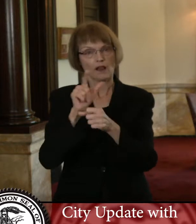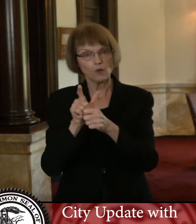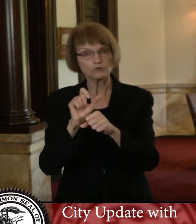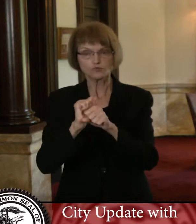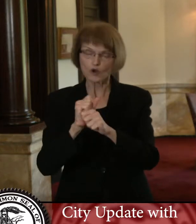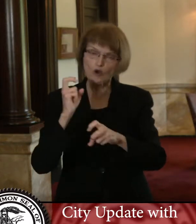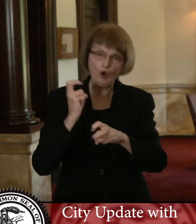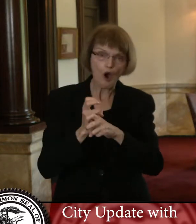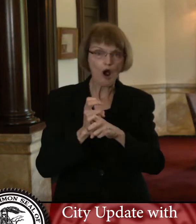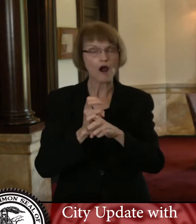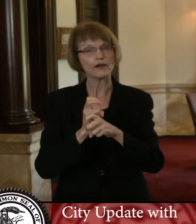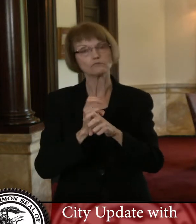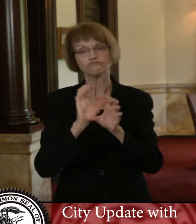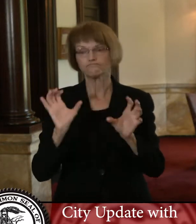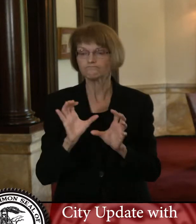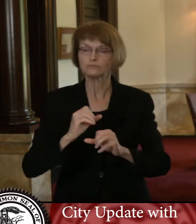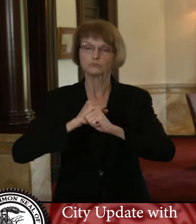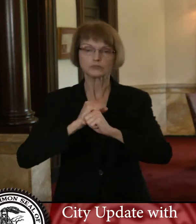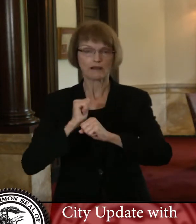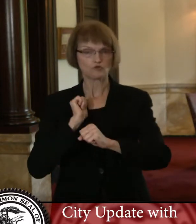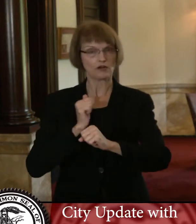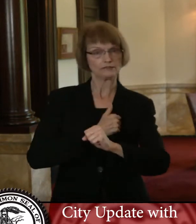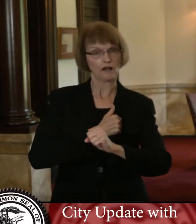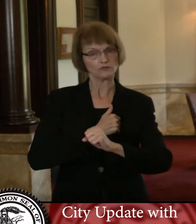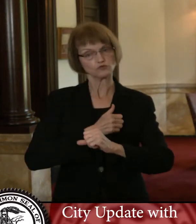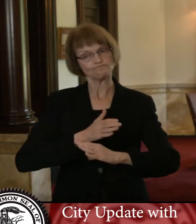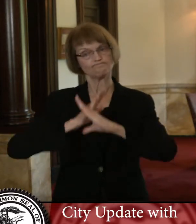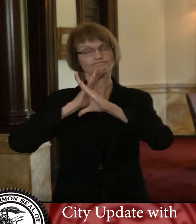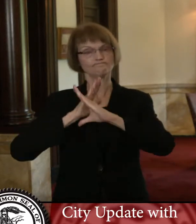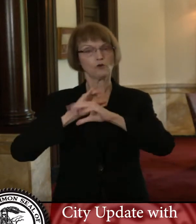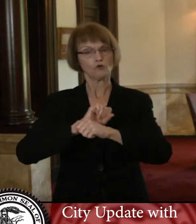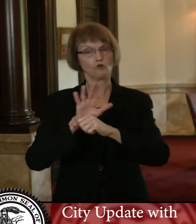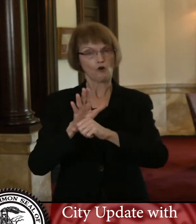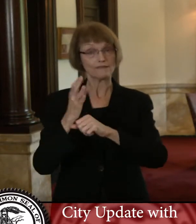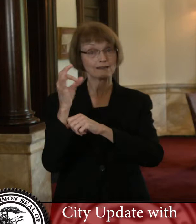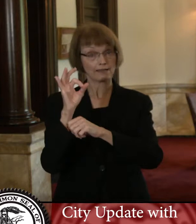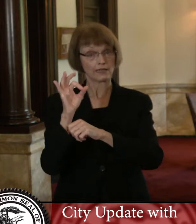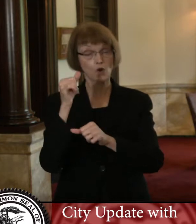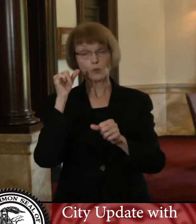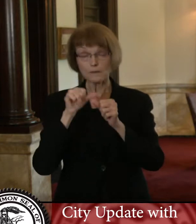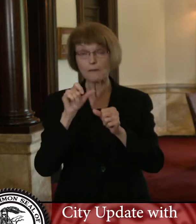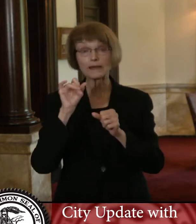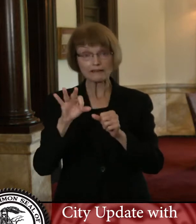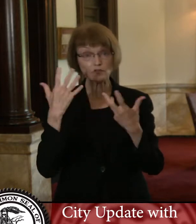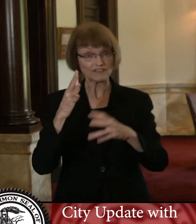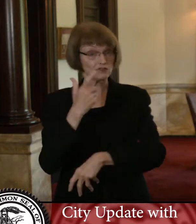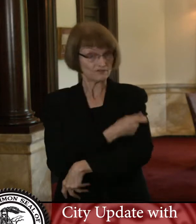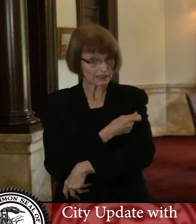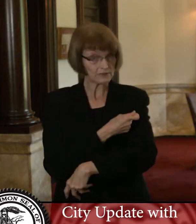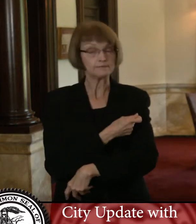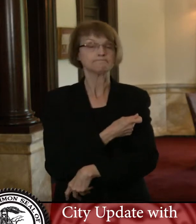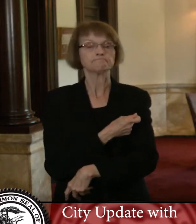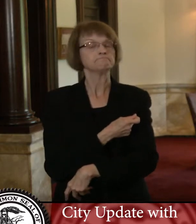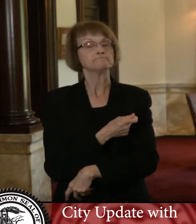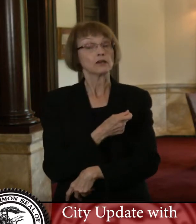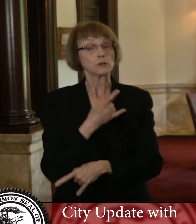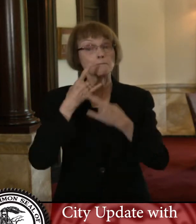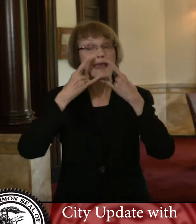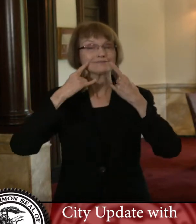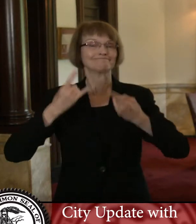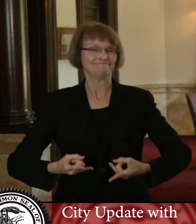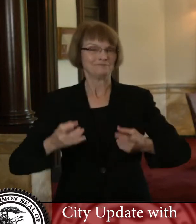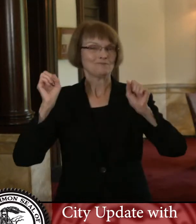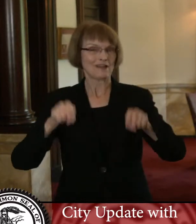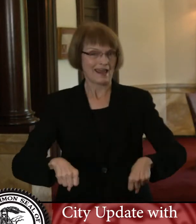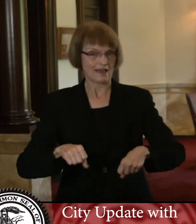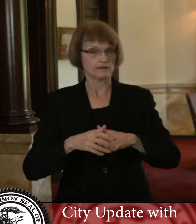and being proactive to protect ourselves from COVID-19. Remember, if you are vaccinated, you're not required to wear a